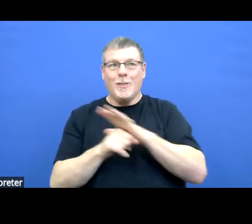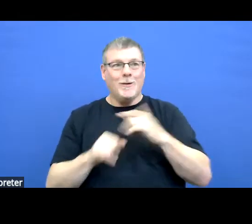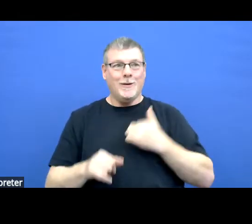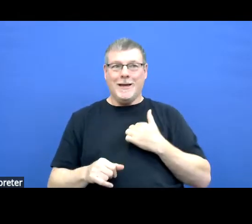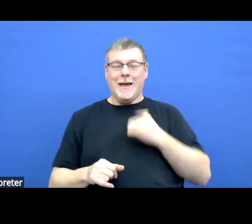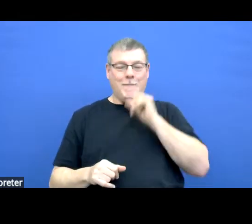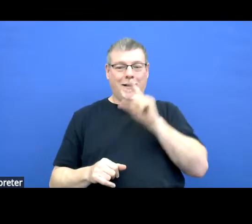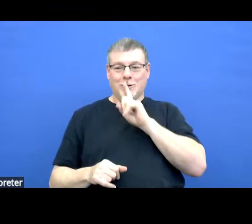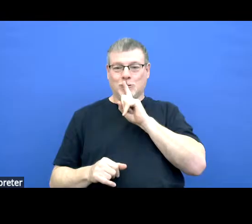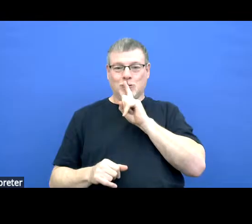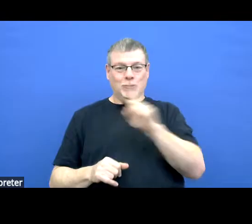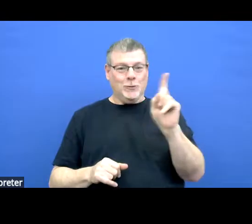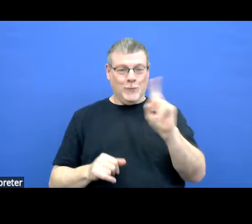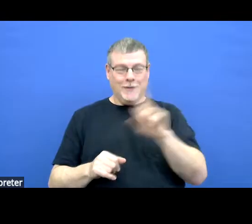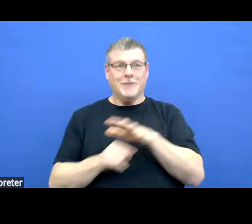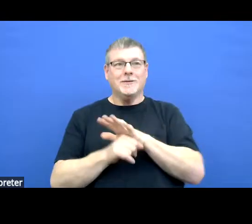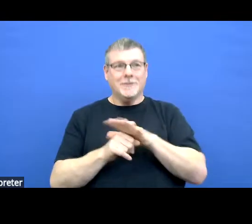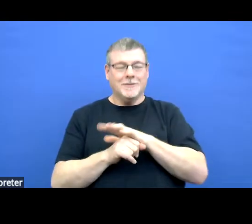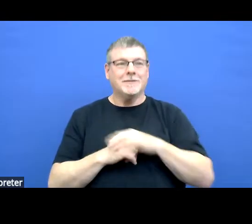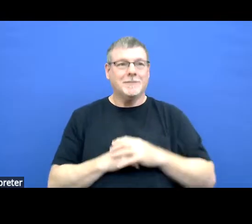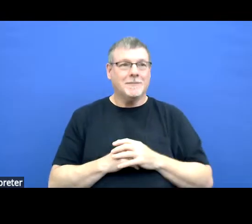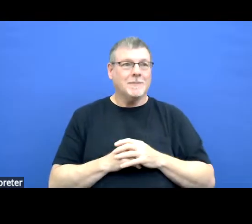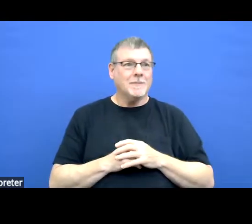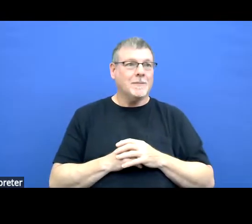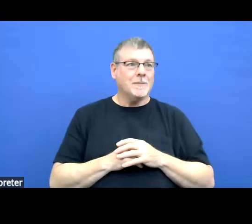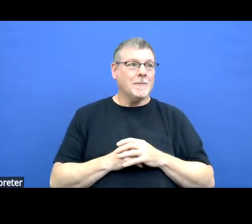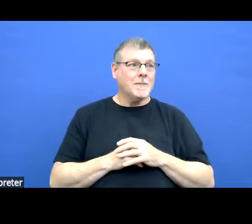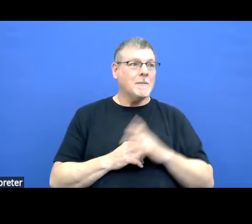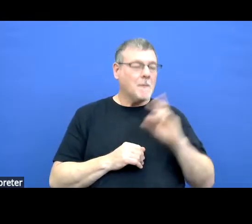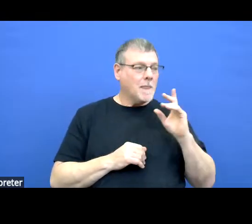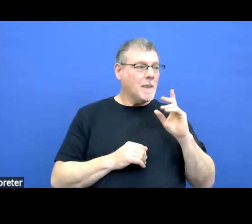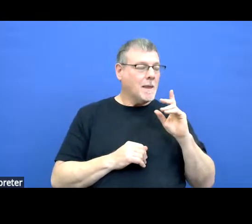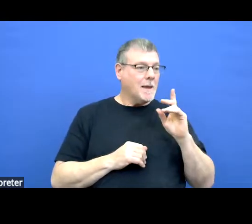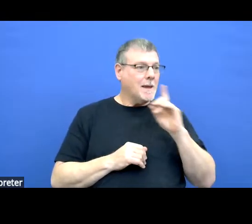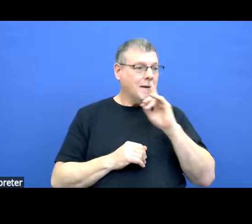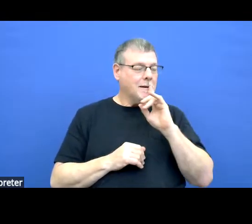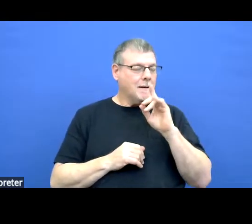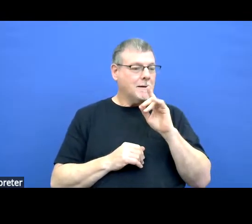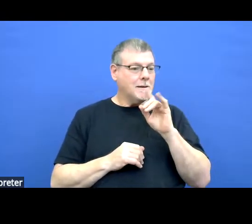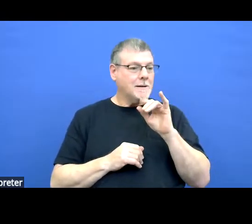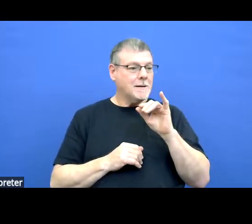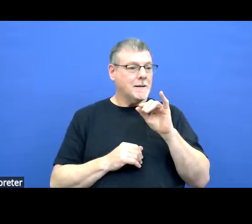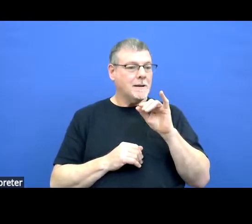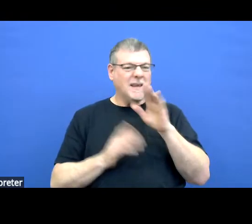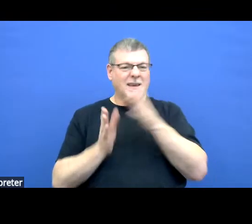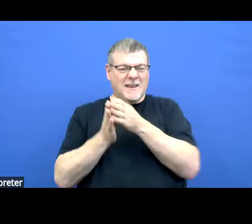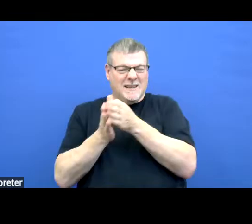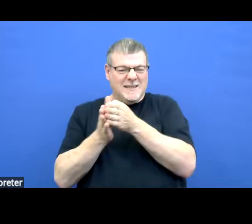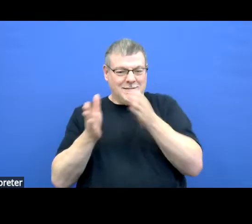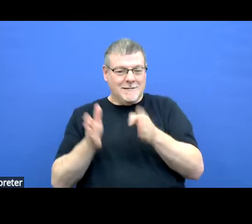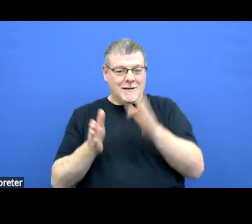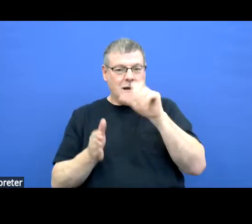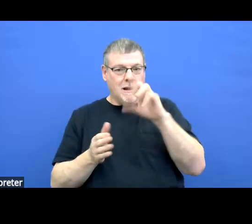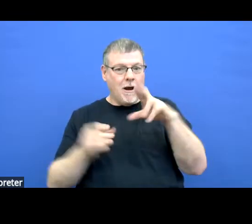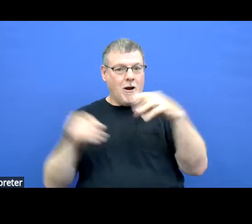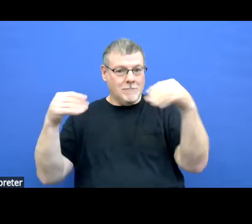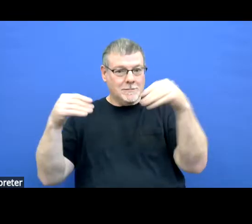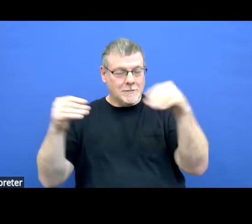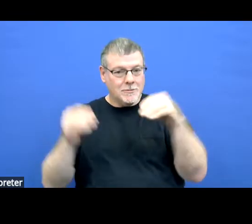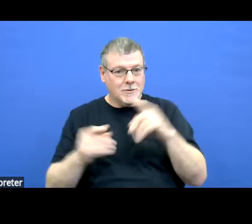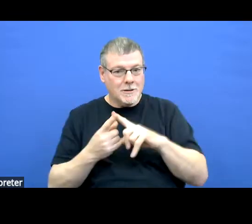not okay. sure where that was. That's specifically. Right, there's besides the car dealerships, there's